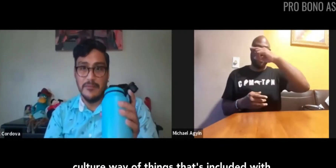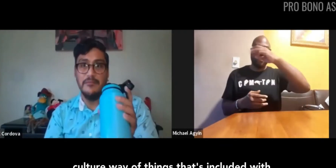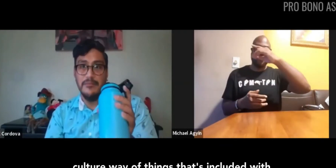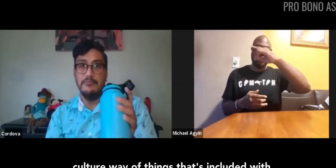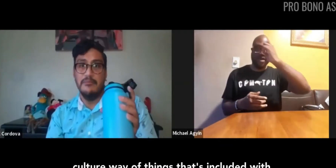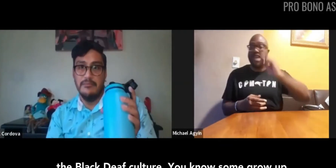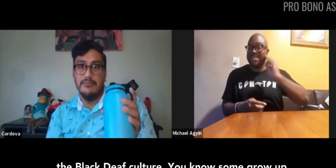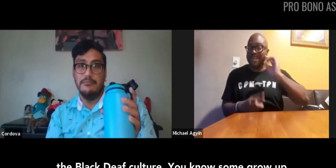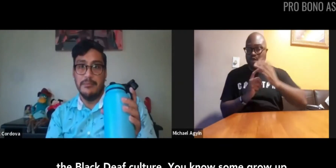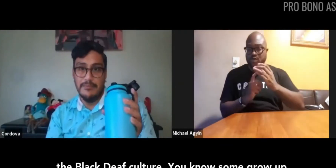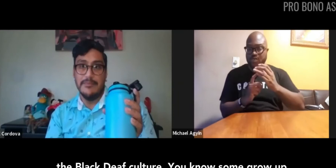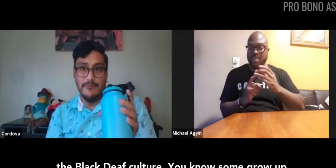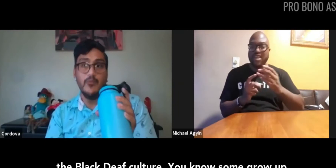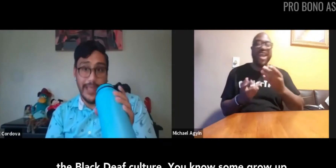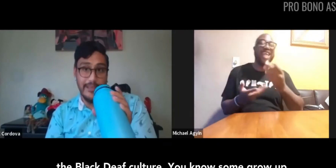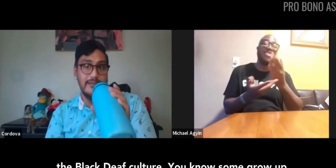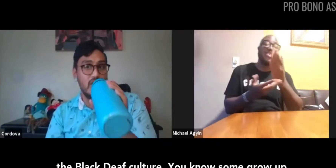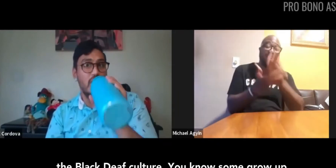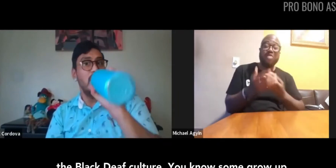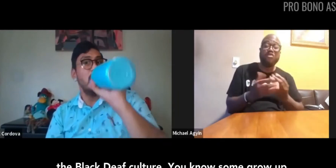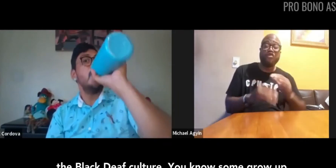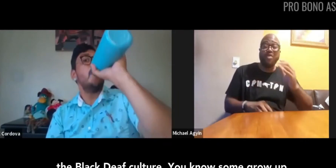included with the black deaf culture.